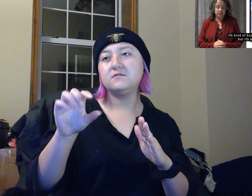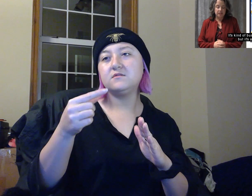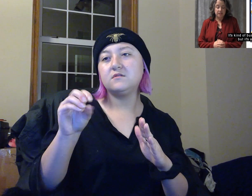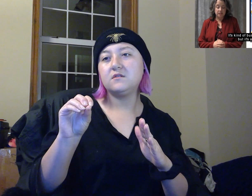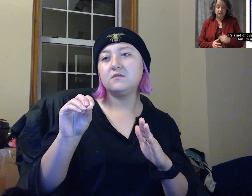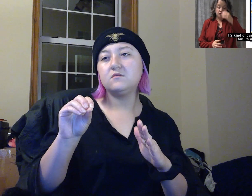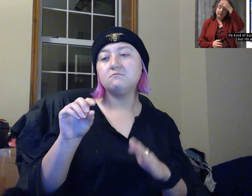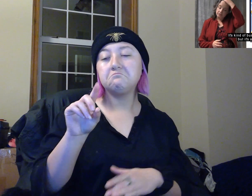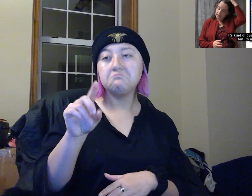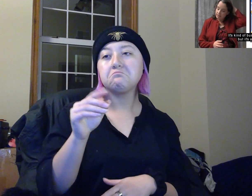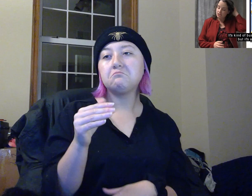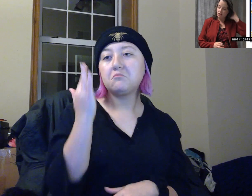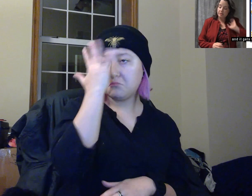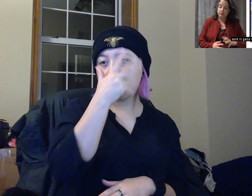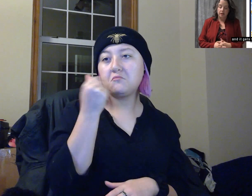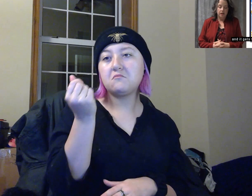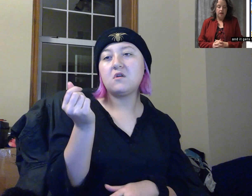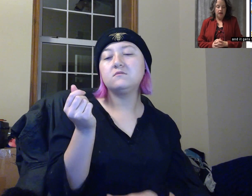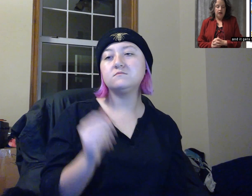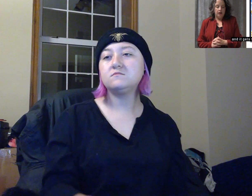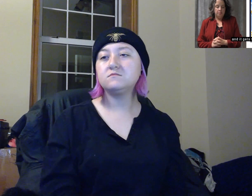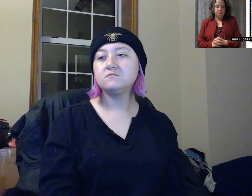taste, but it's attractive and it gets the job done.